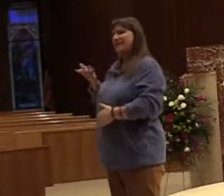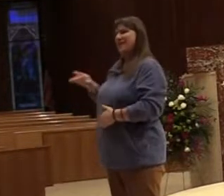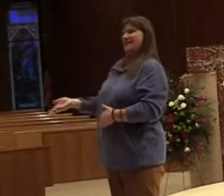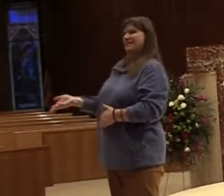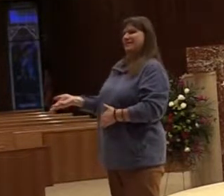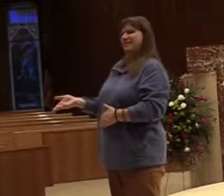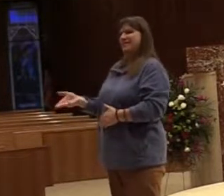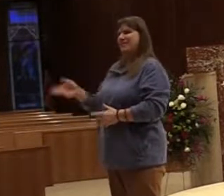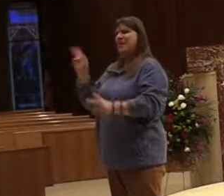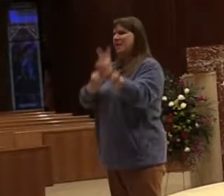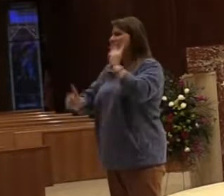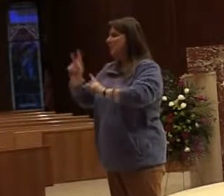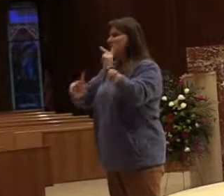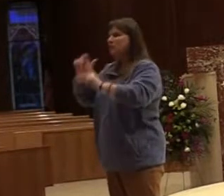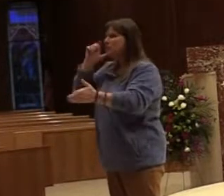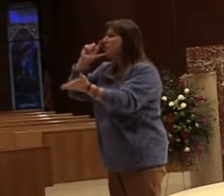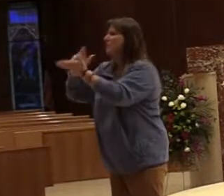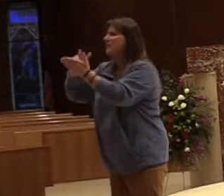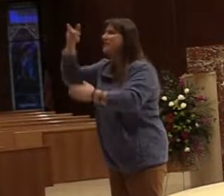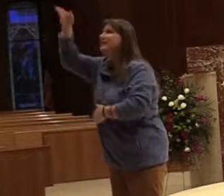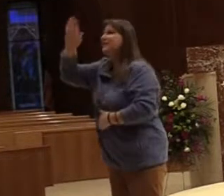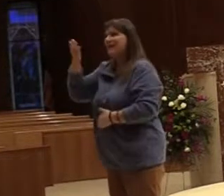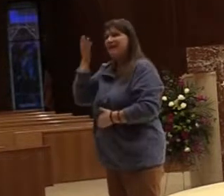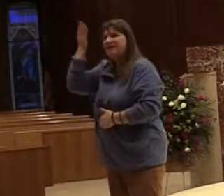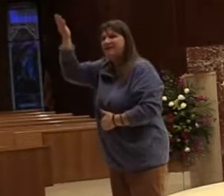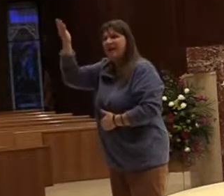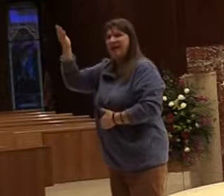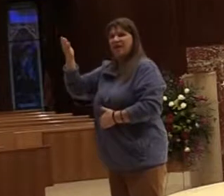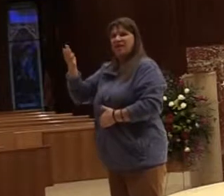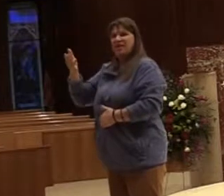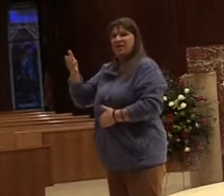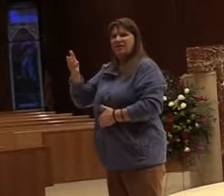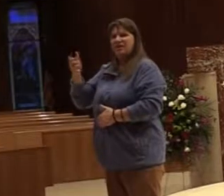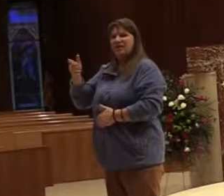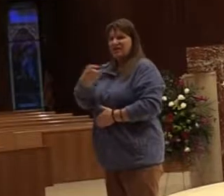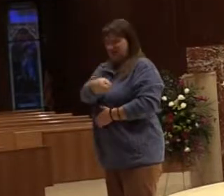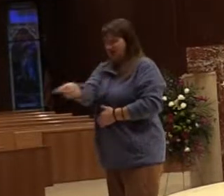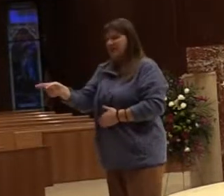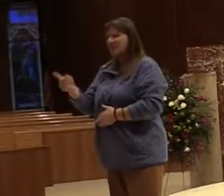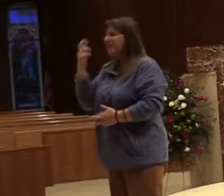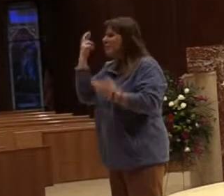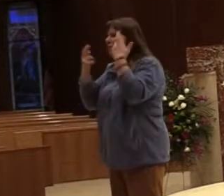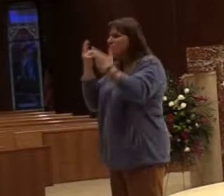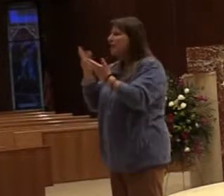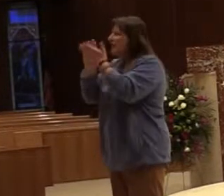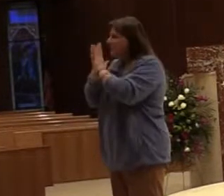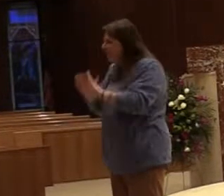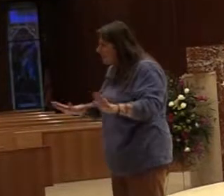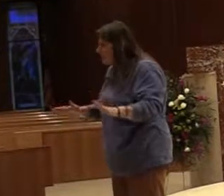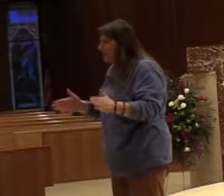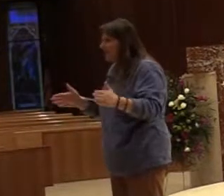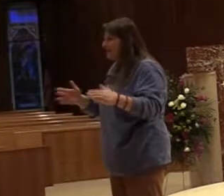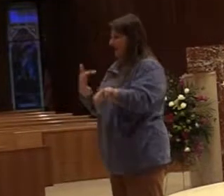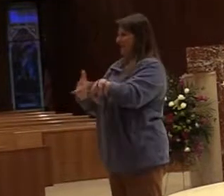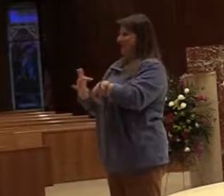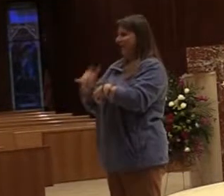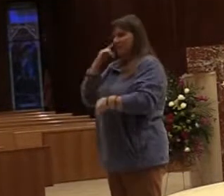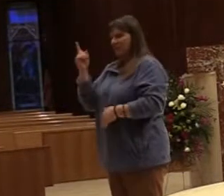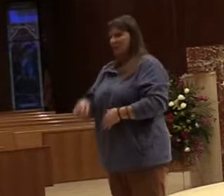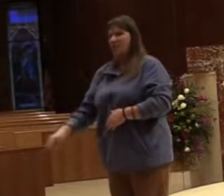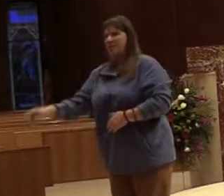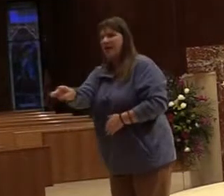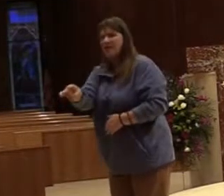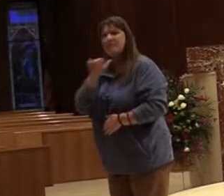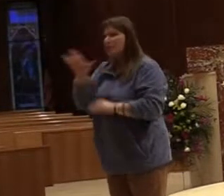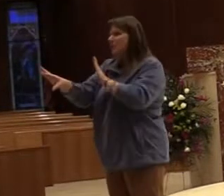them. They don't know what makes for peace, and so there will be the sword. They don't choose Christ, the Lamb of God, who brings